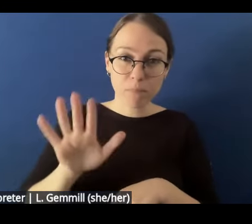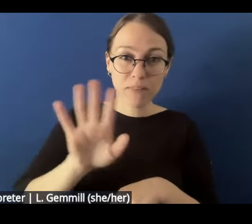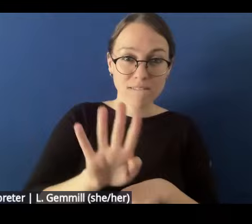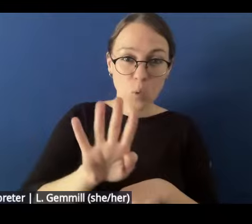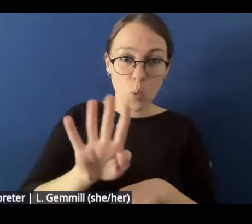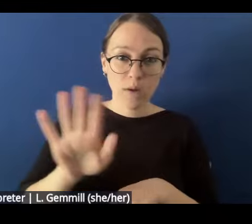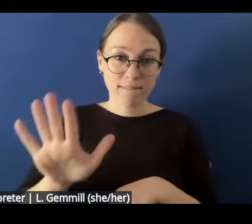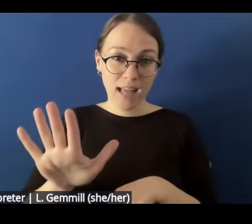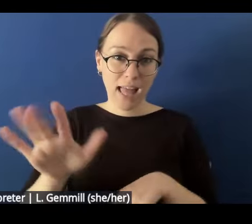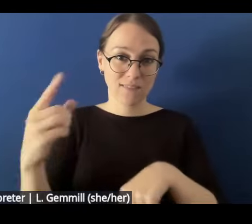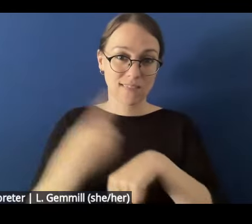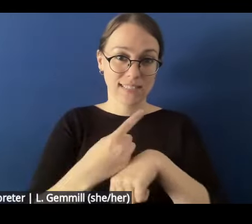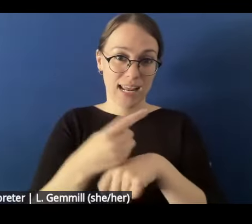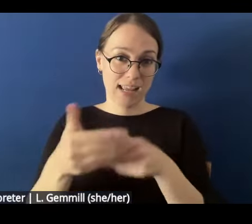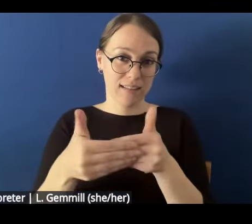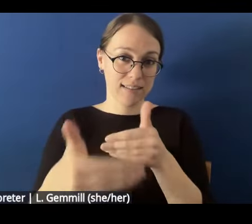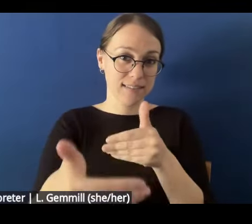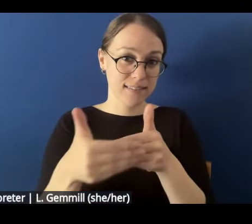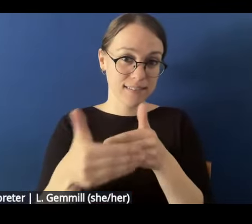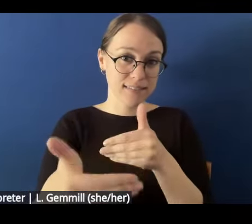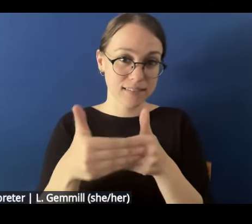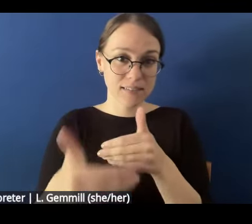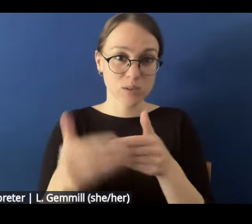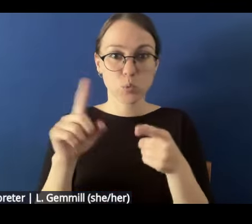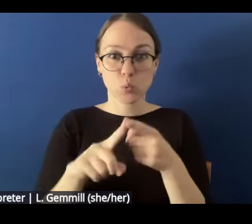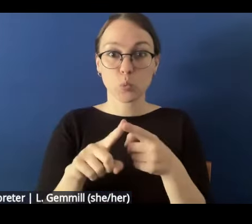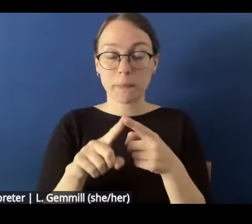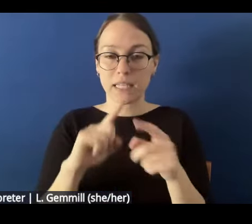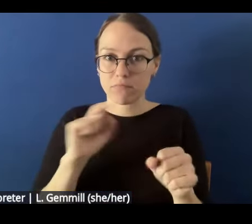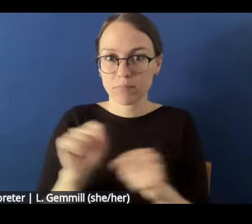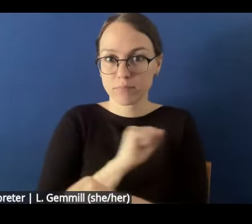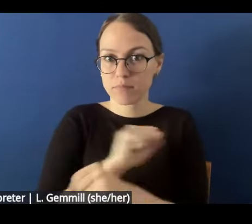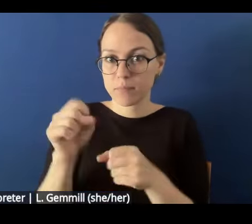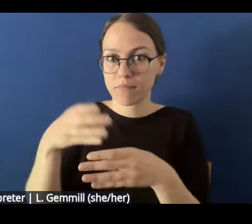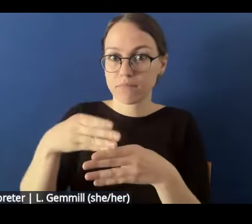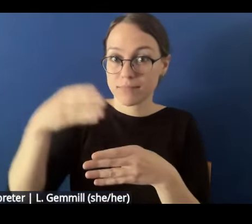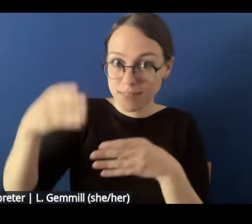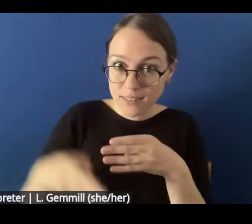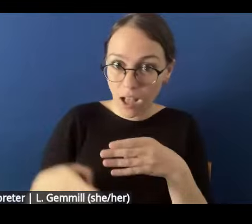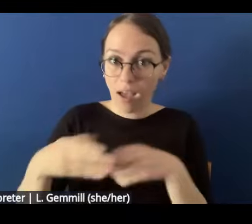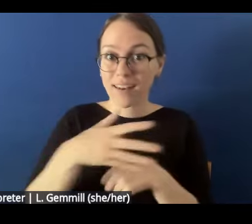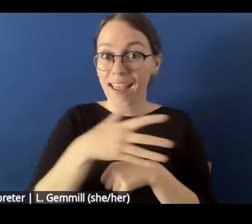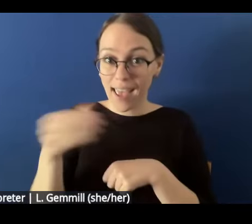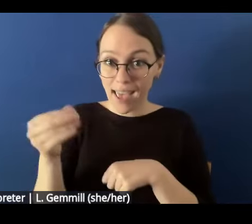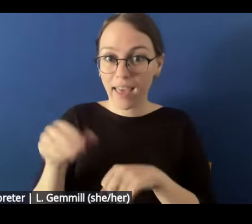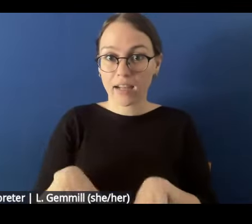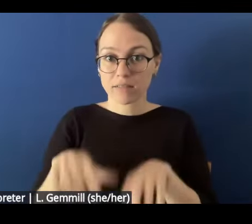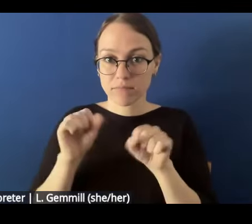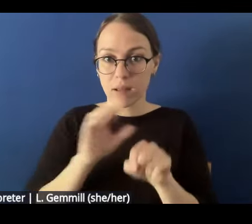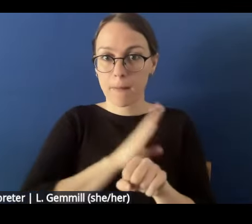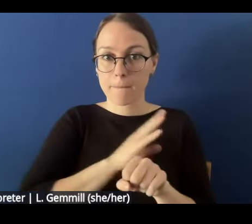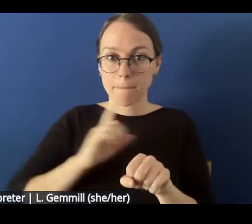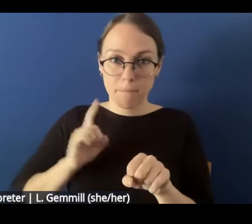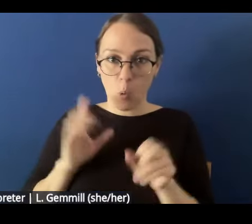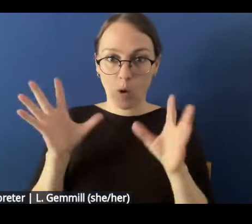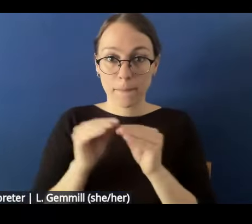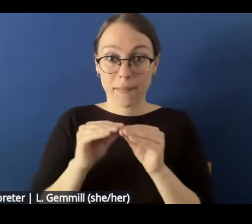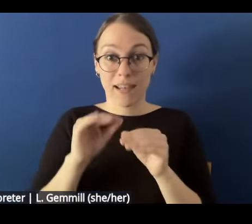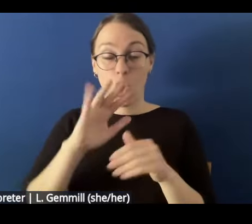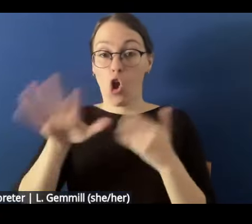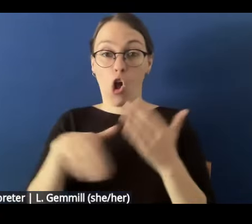45-ish that like to be done and to have a board meeting. And that's just before the certification.